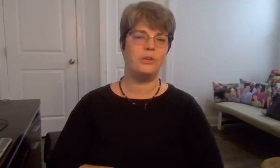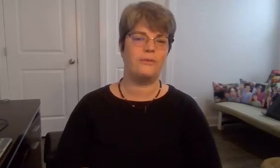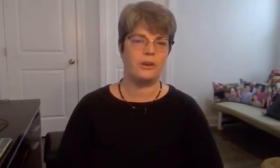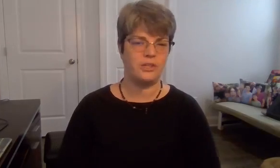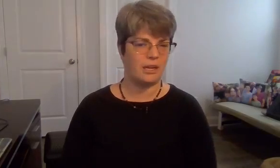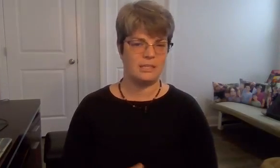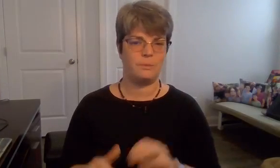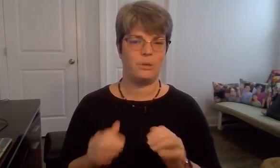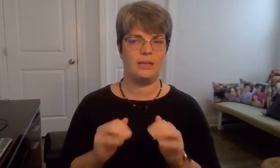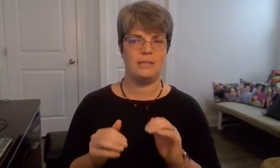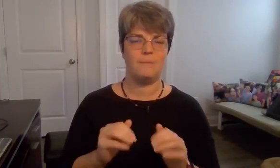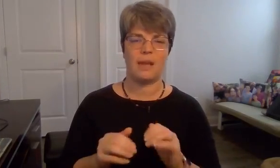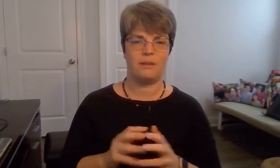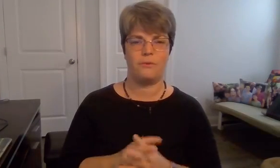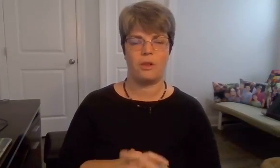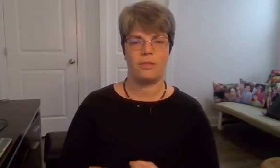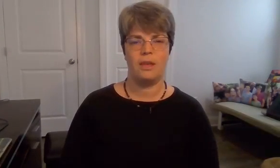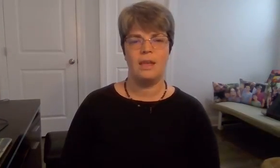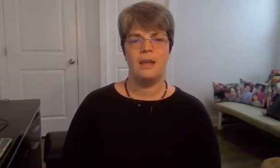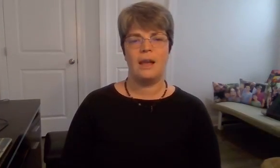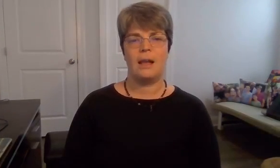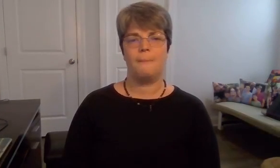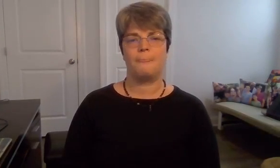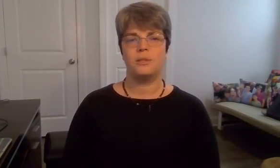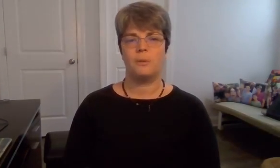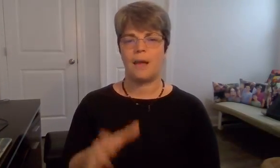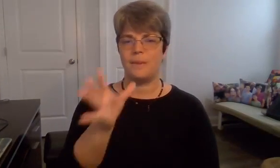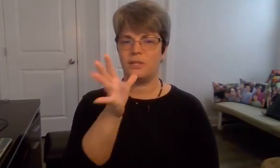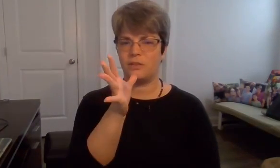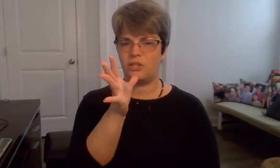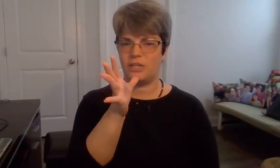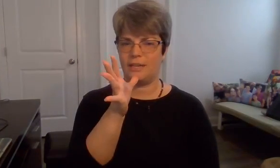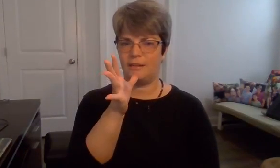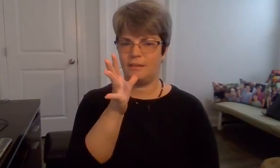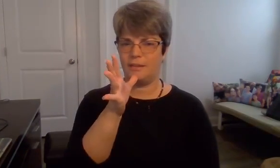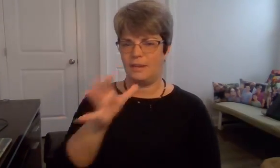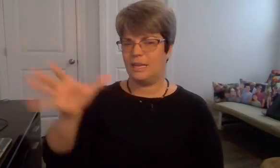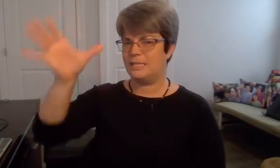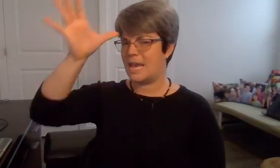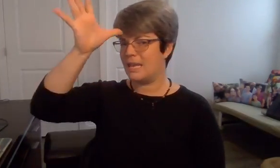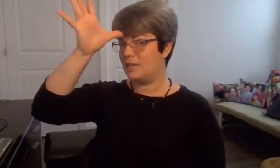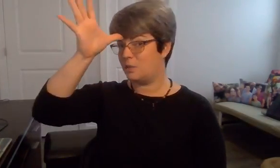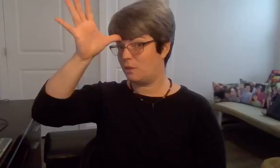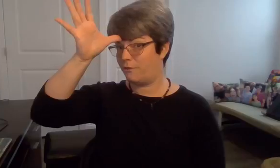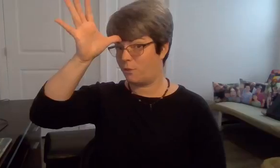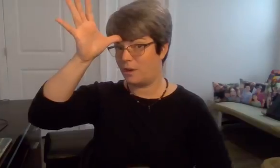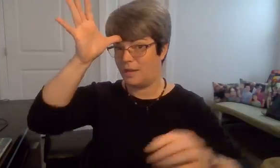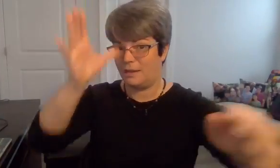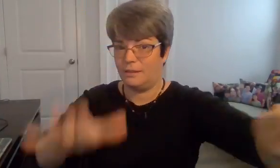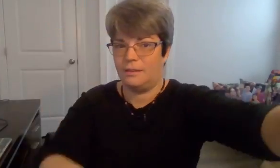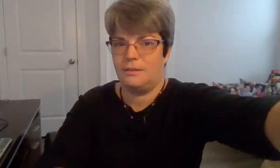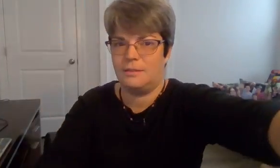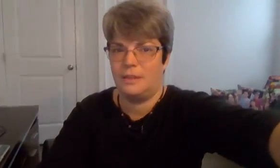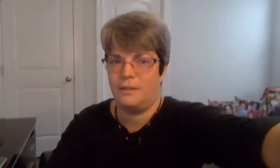of Farajaka. It's a pretty easy back and forth. So mommy's on the chin, and daddy is on the forehead.